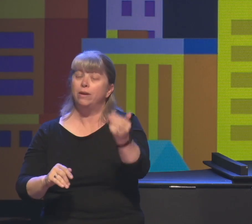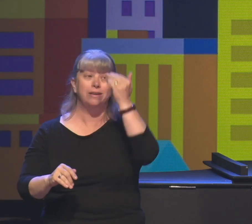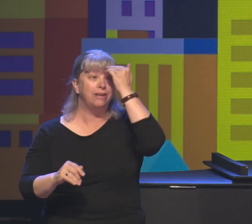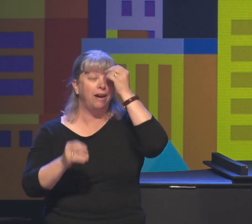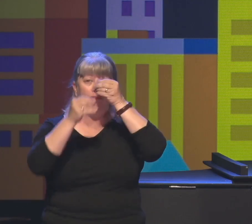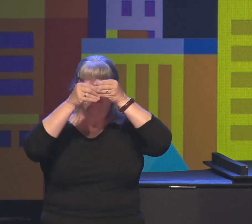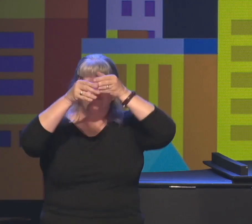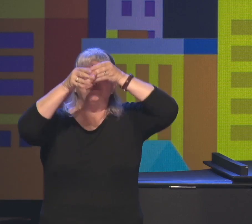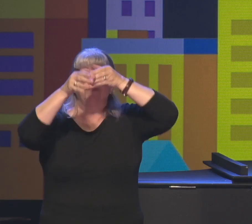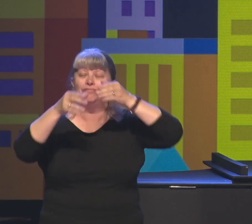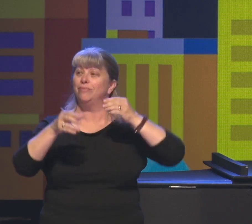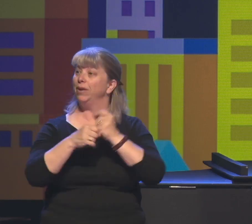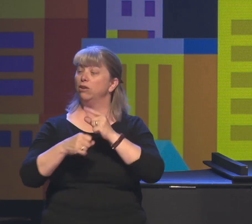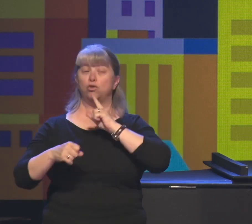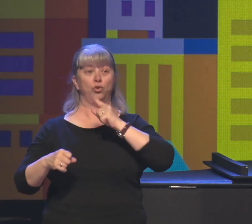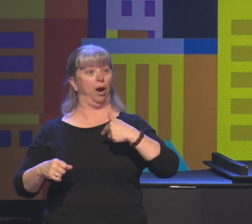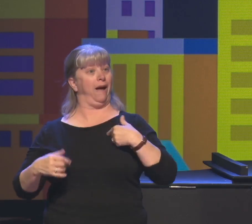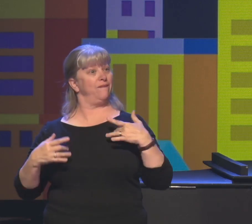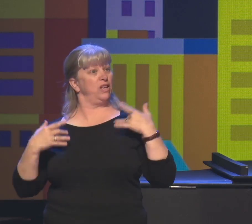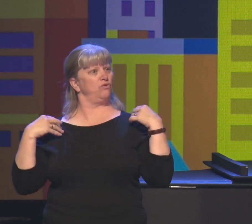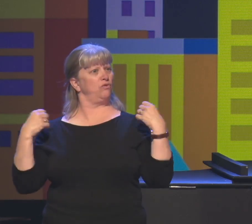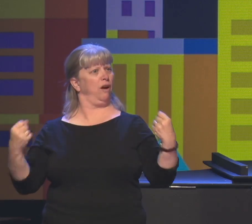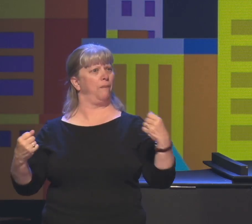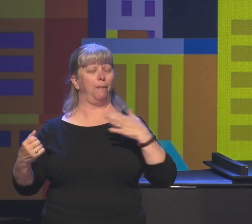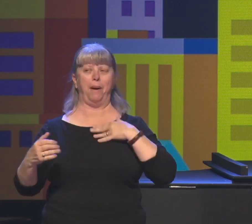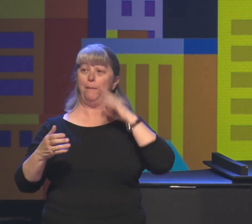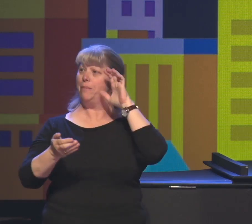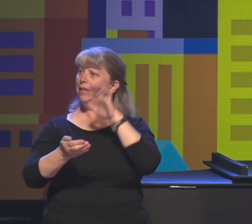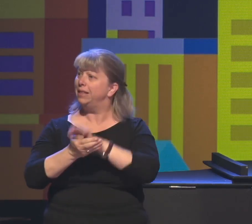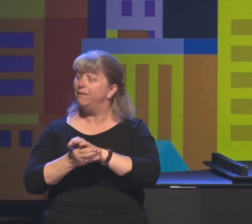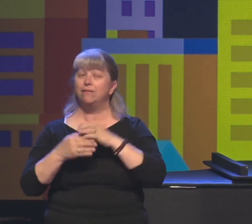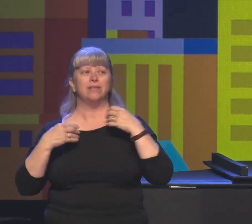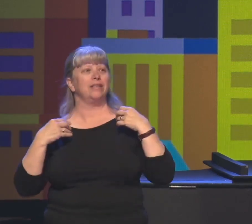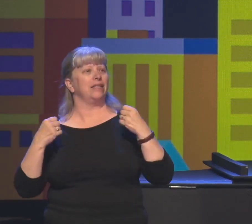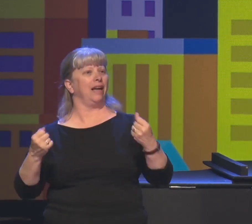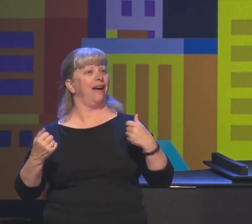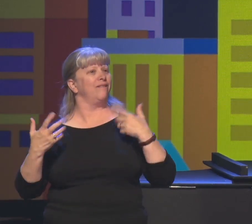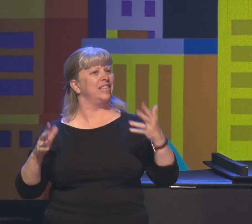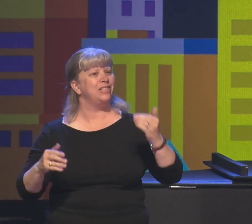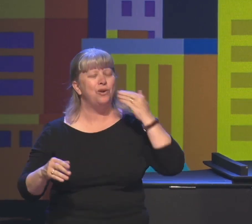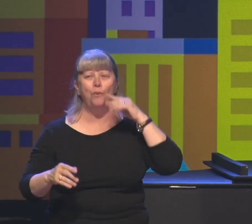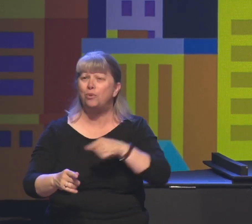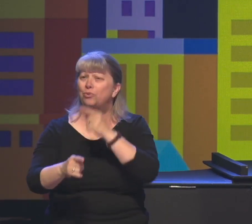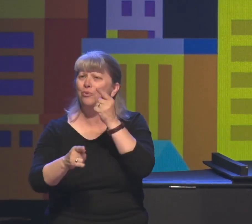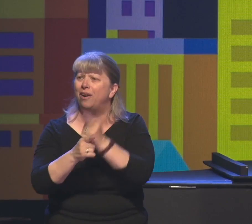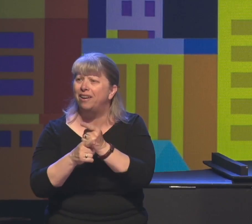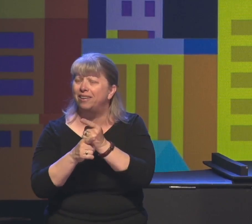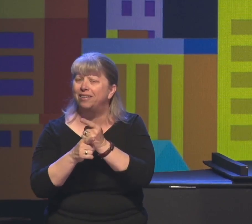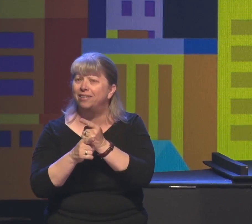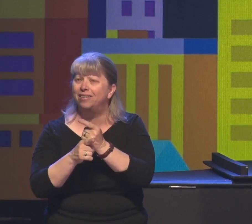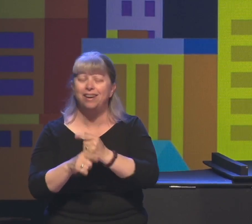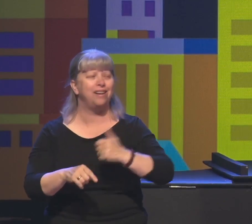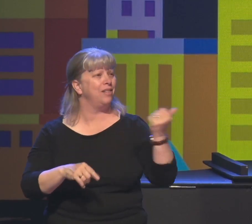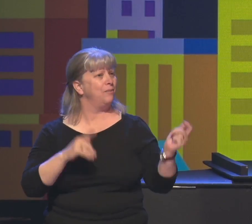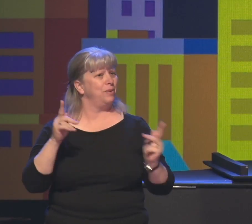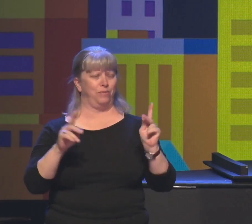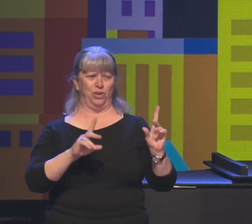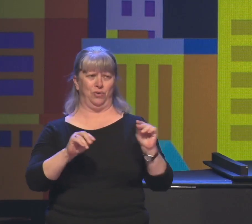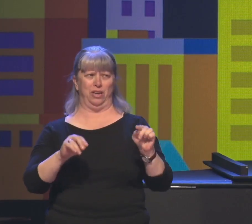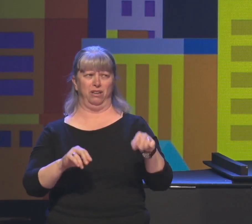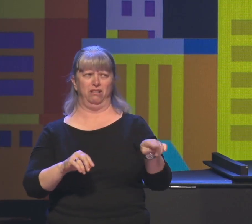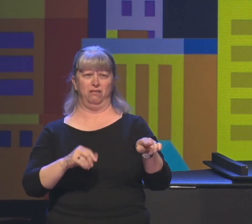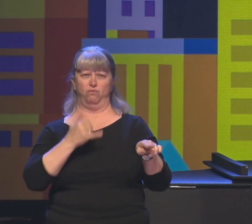it's really about making sure that I am confident in my beliefs, I'm confident in what I know is right, and what others are doing is